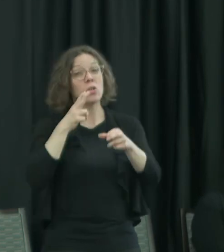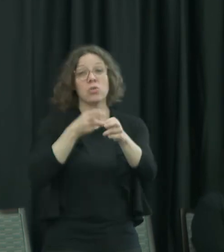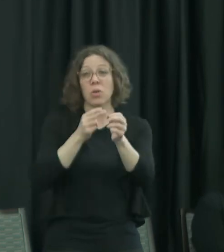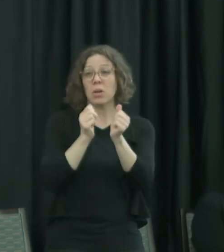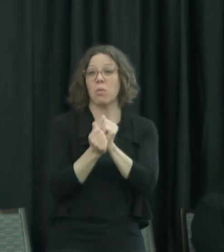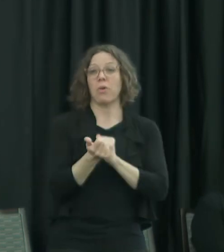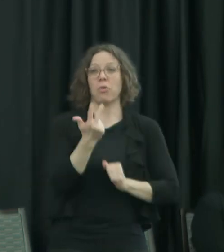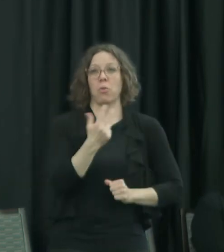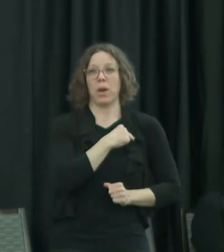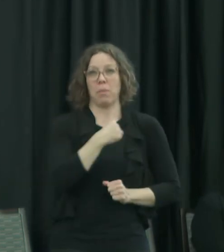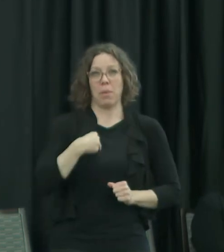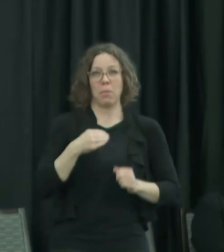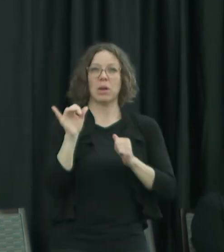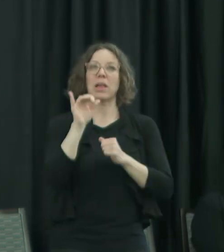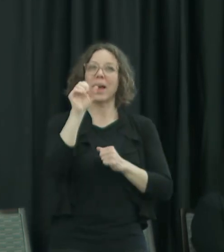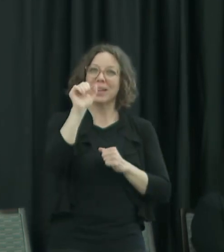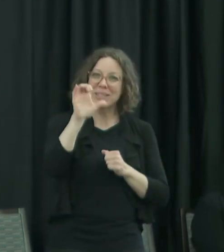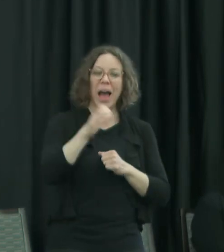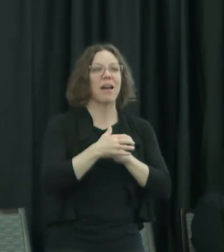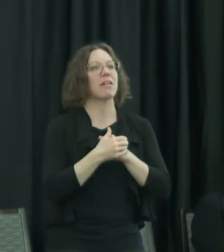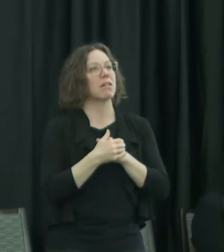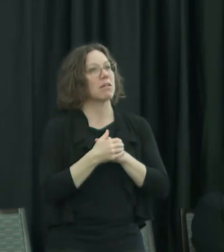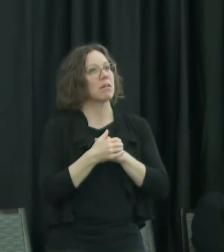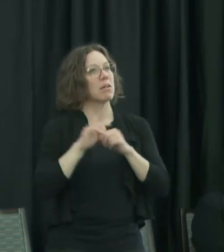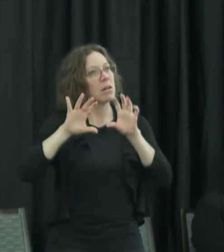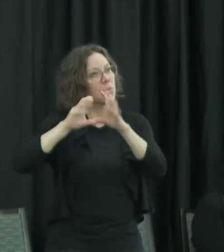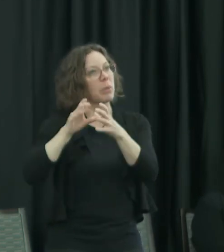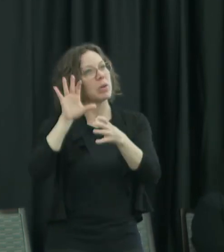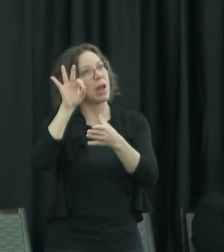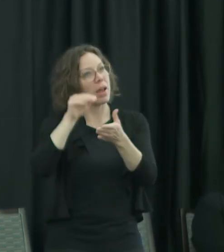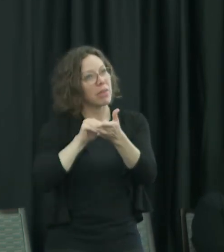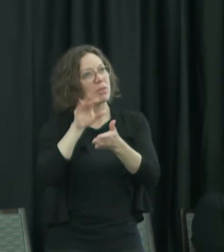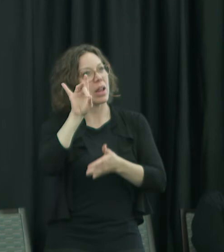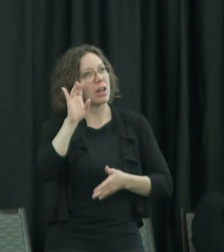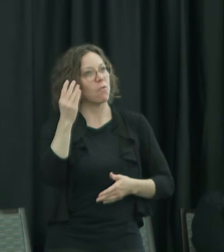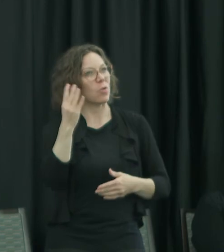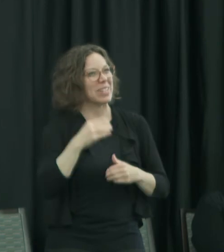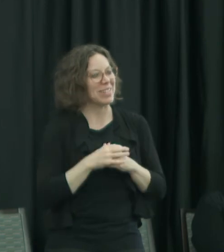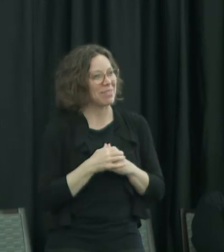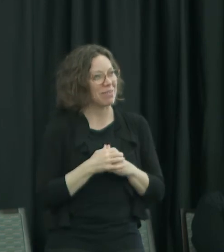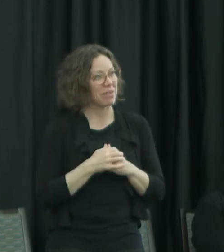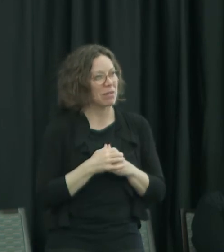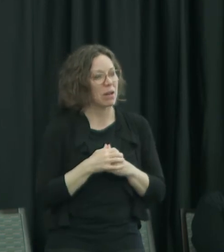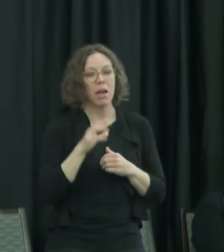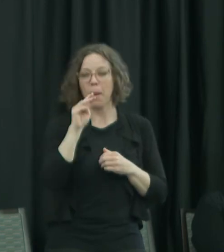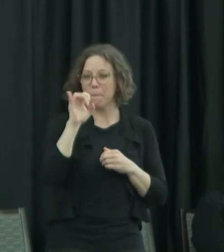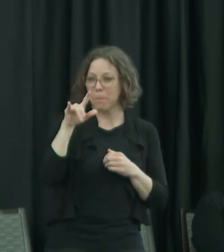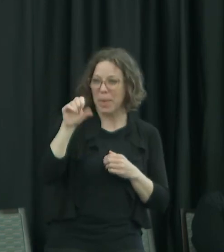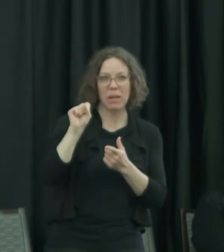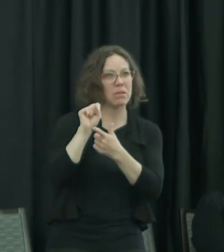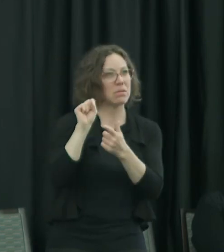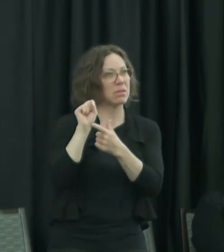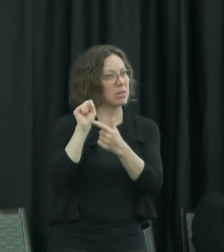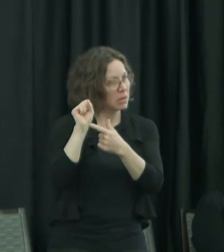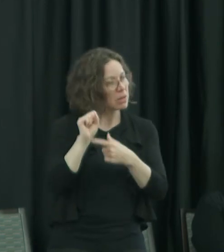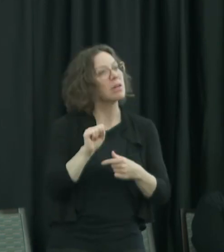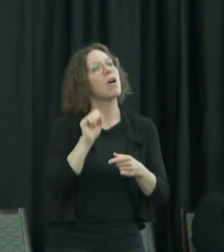3-member boards like Sac County, population 9,814. Mills County,